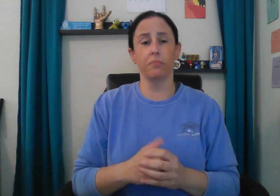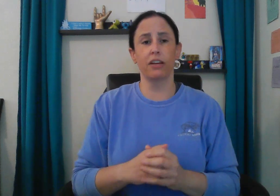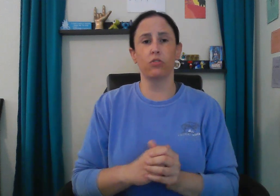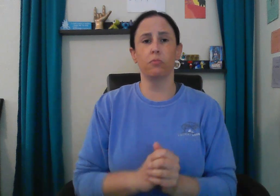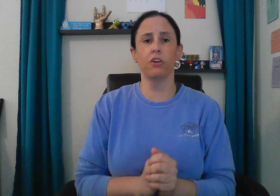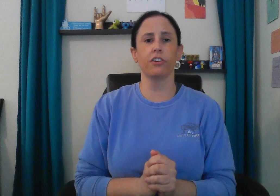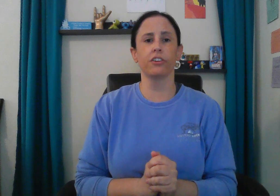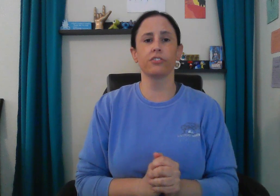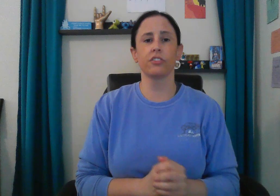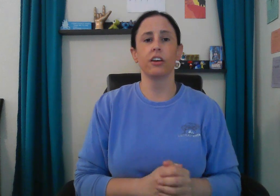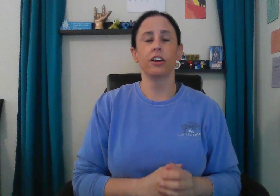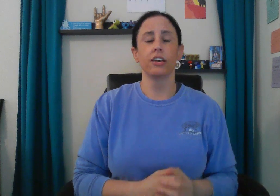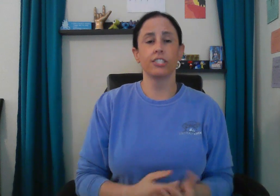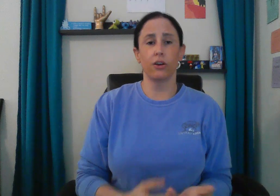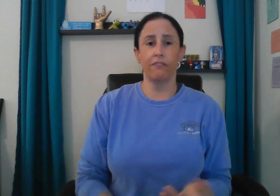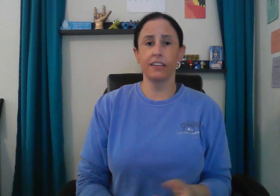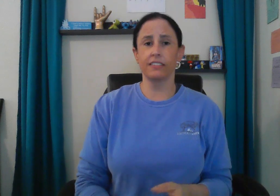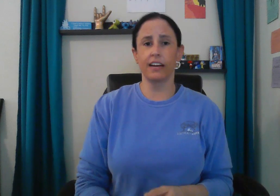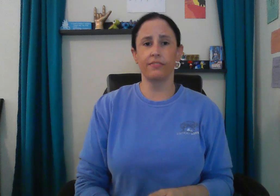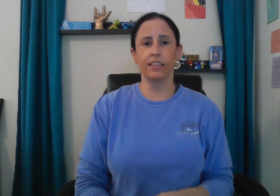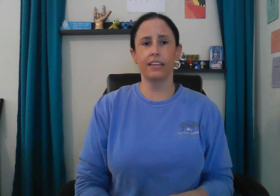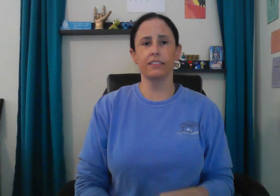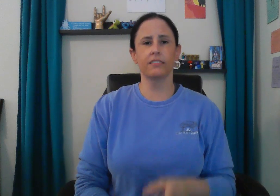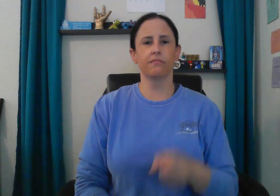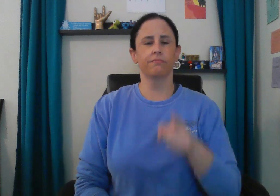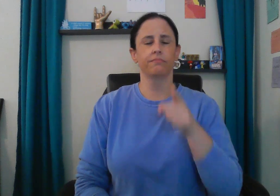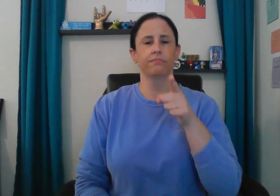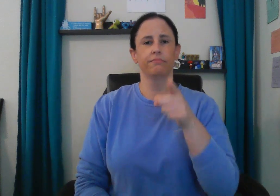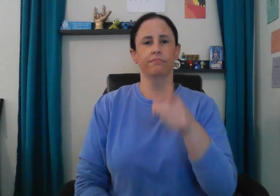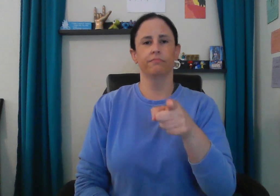non-manual markers. So if I sign this,